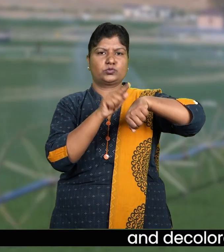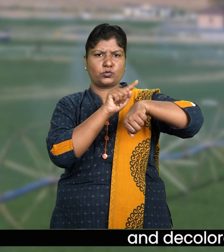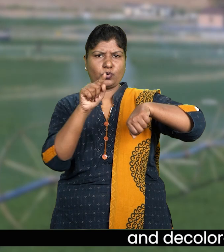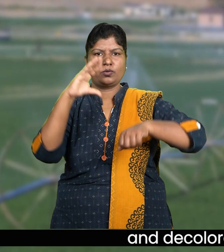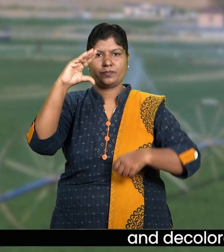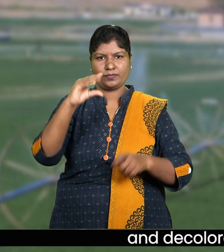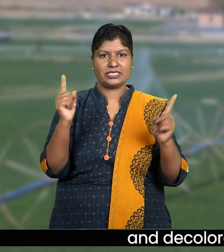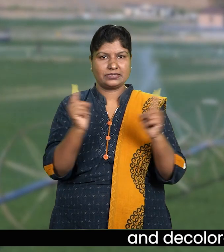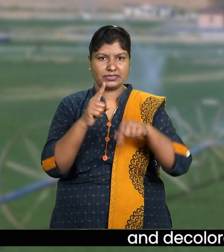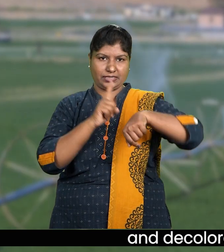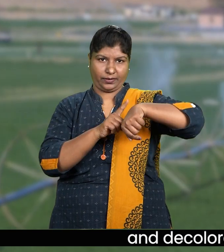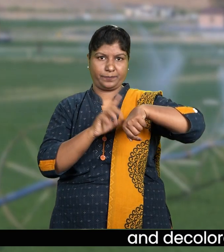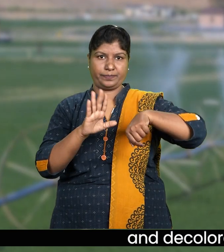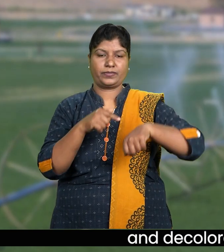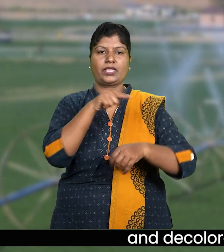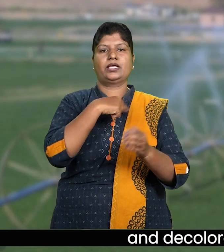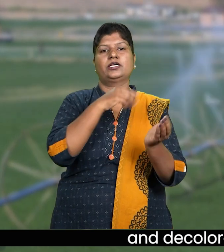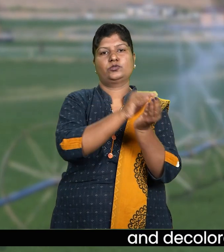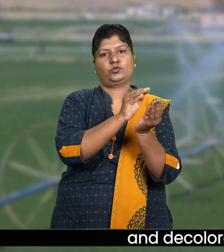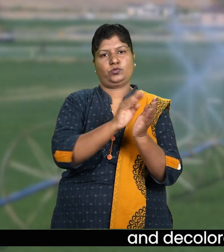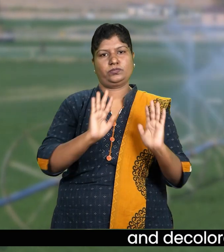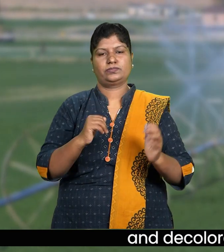time are stored.